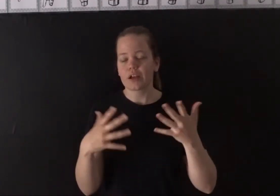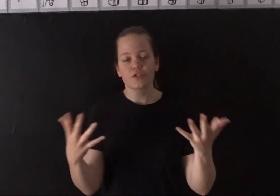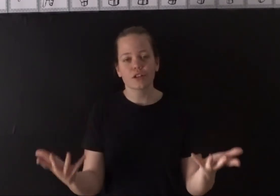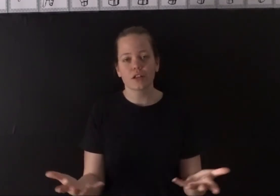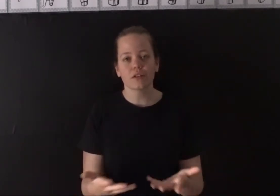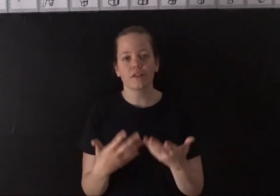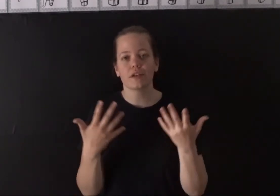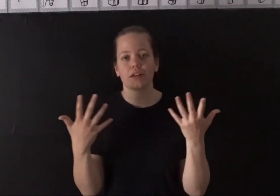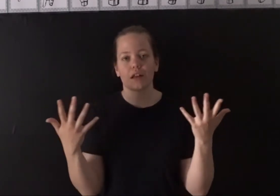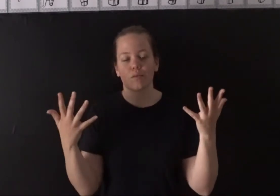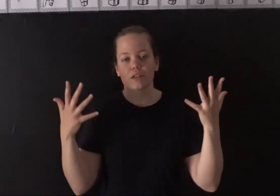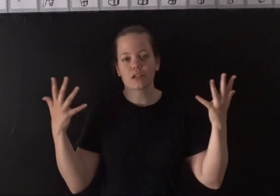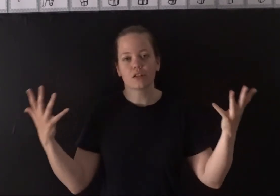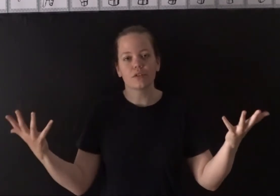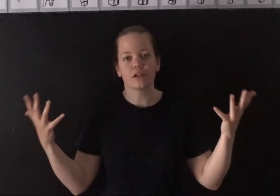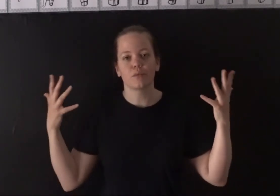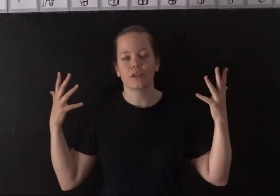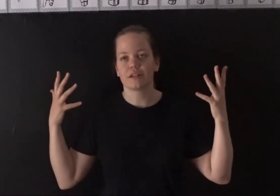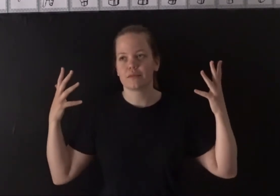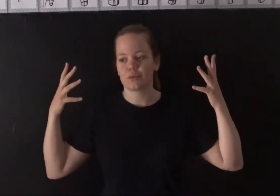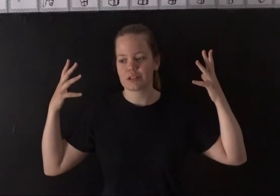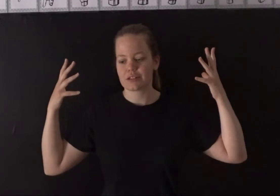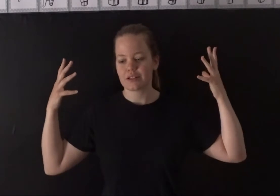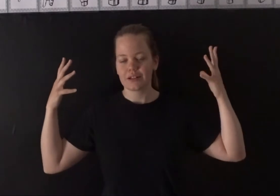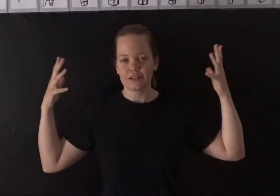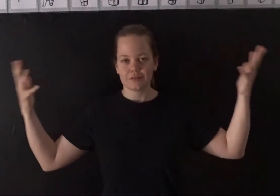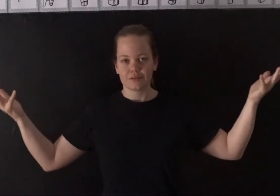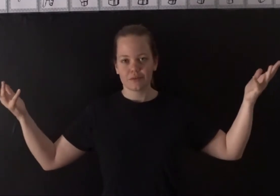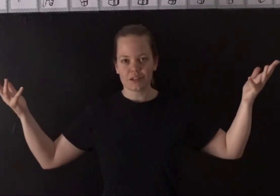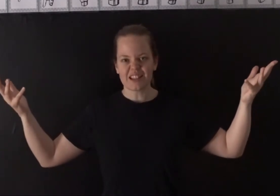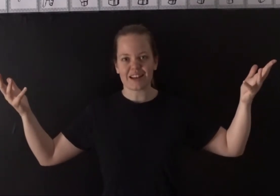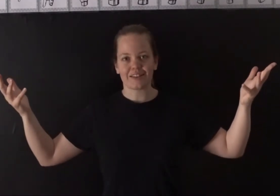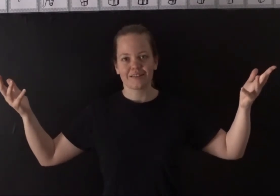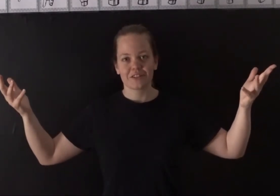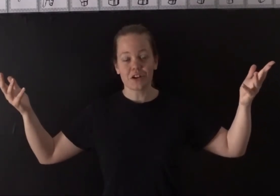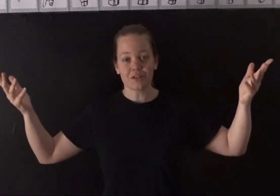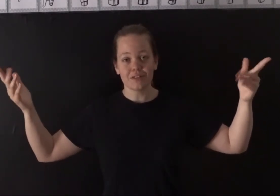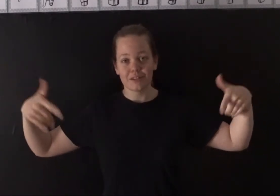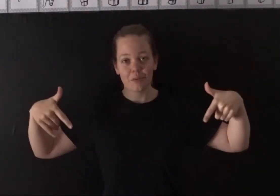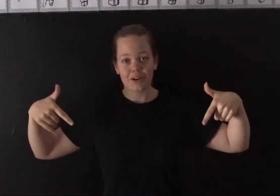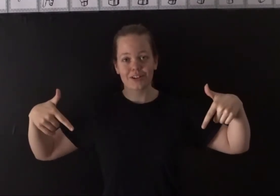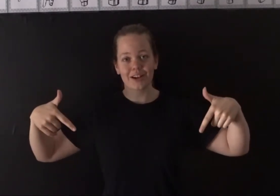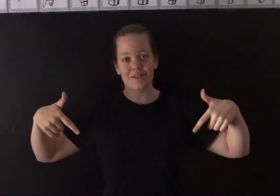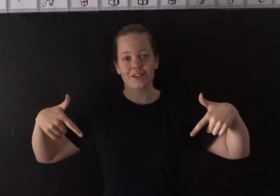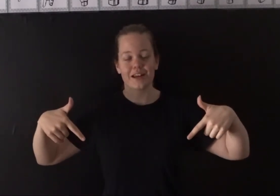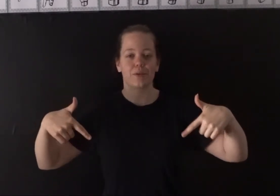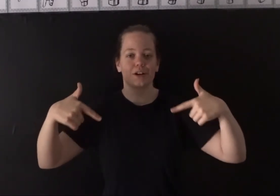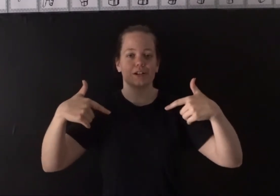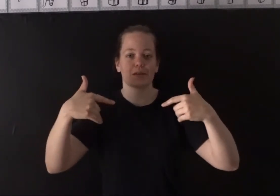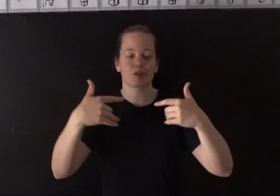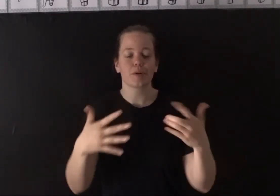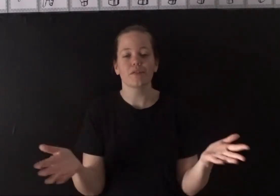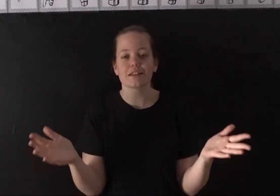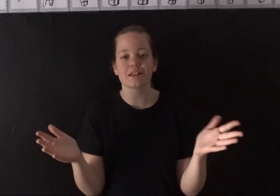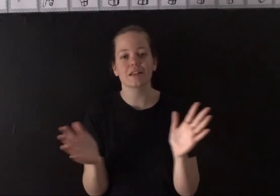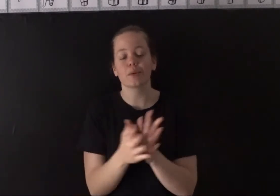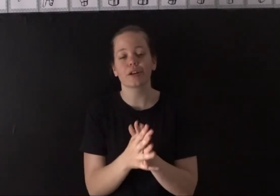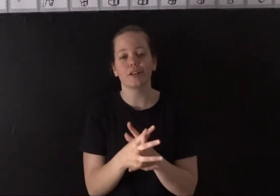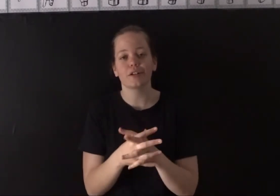country that you live in and what's included and what's in it. So, we're going to talk about it today. We're going to talk about the provinces, and then we're going to learn